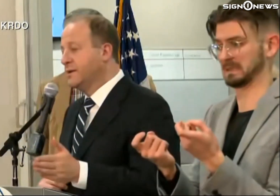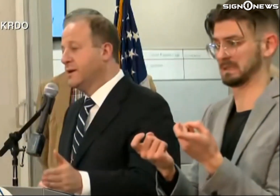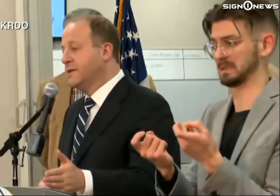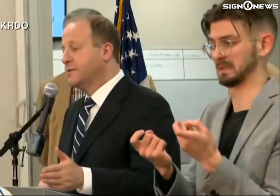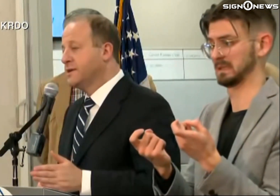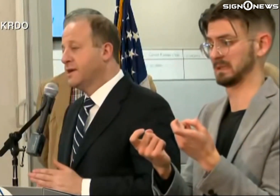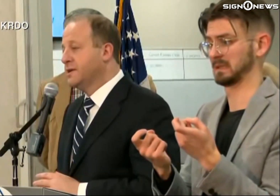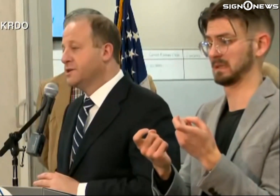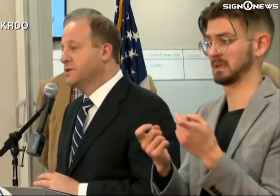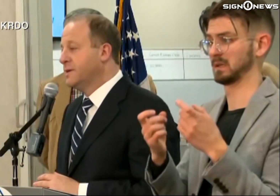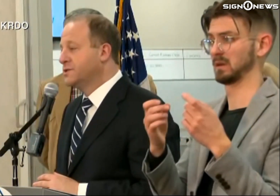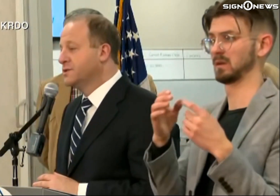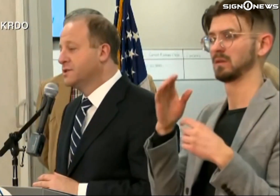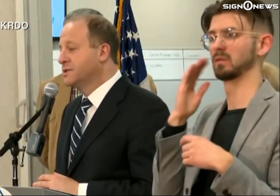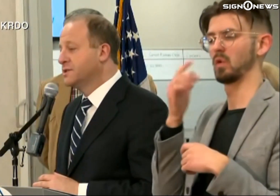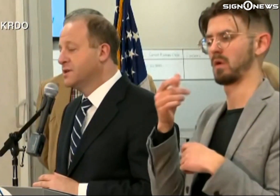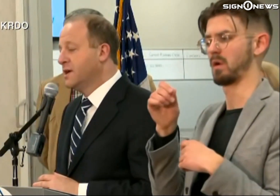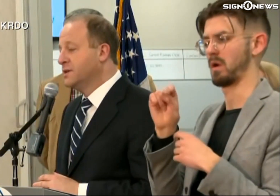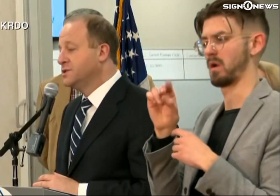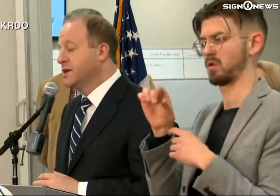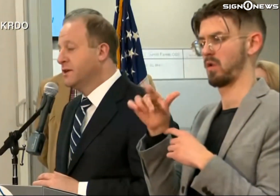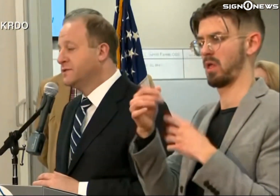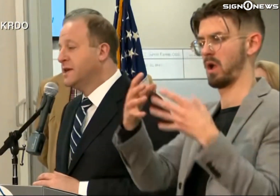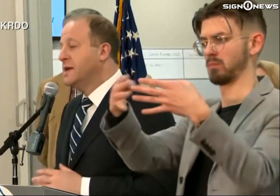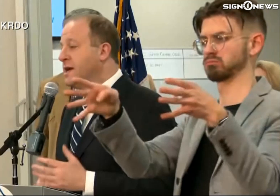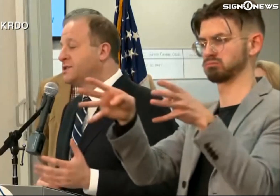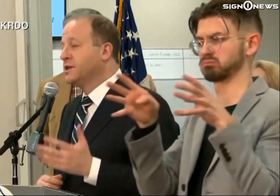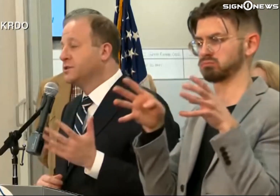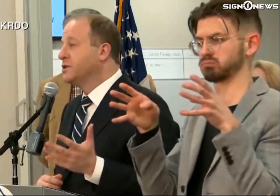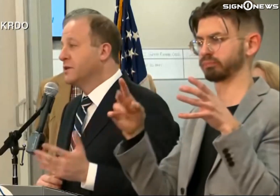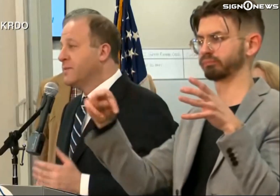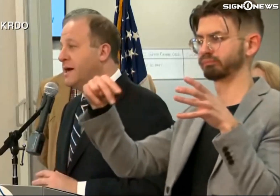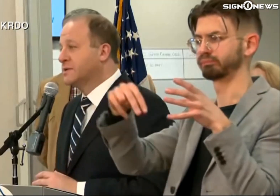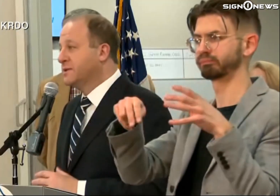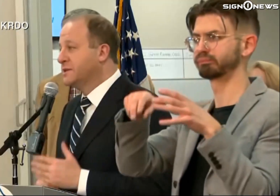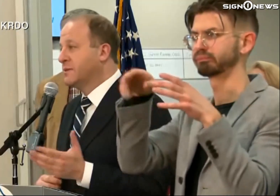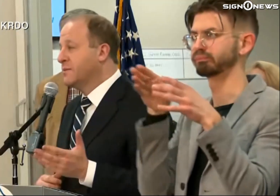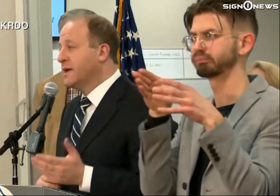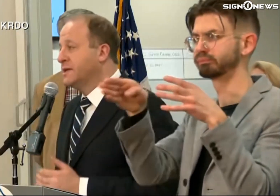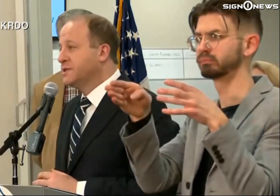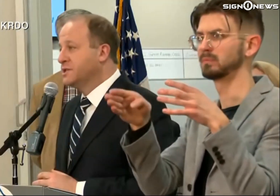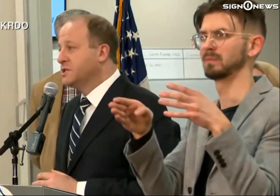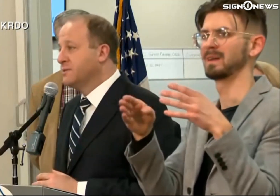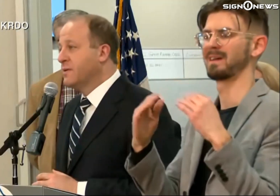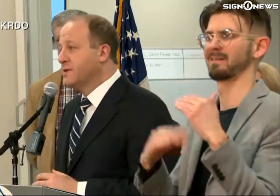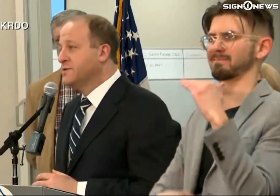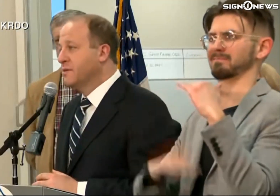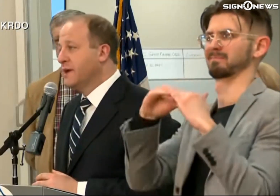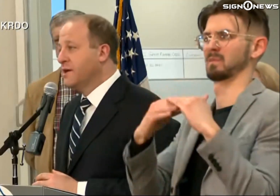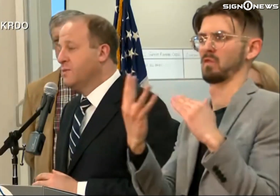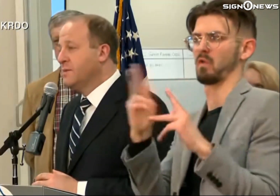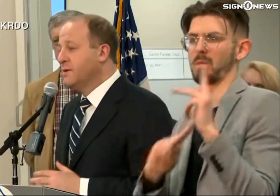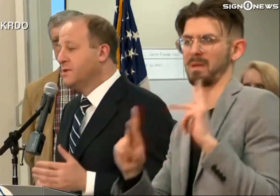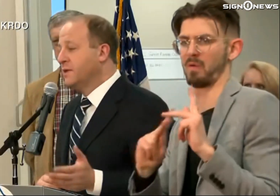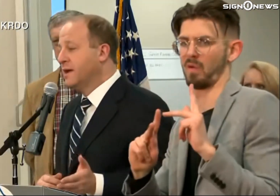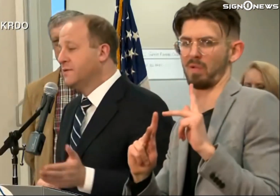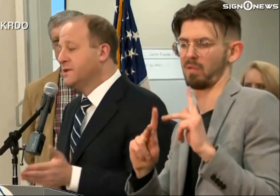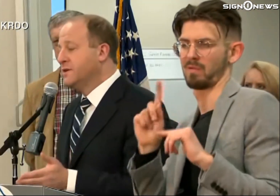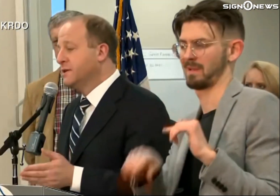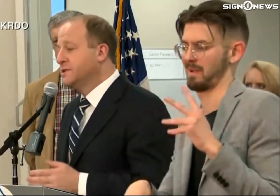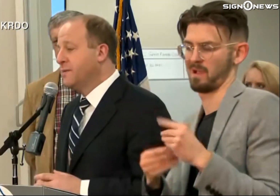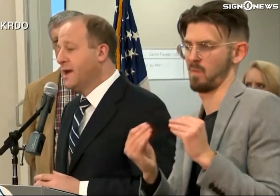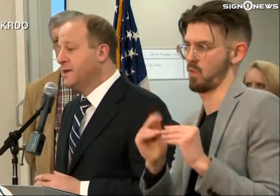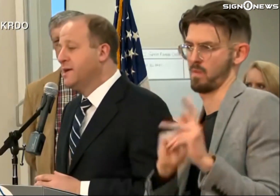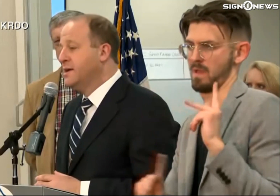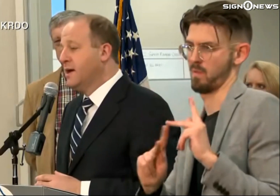in a gondola. I think they're taking additional measures on chairlifts. It's also certainly possible that some are making decisions about whether to remain open, both in light of